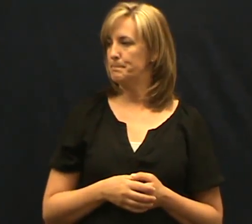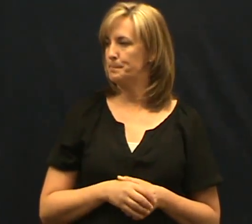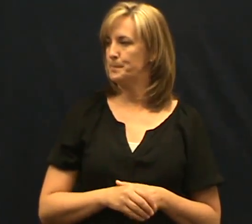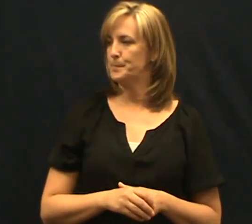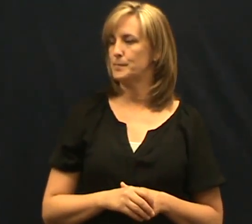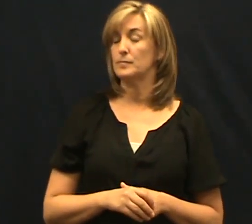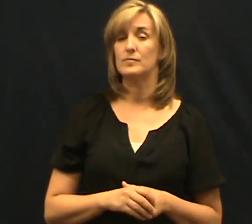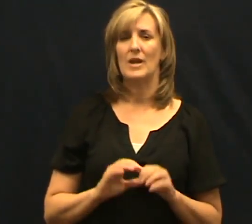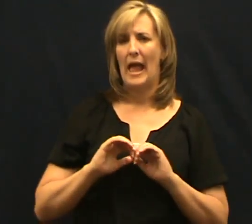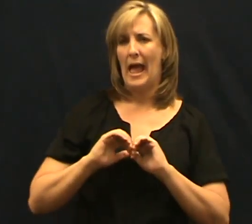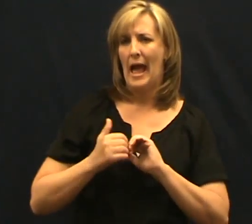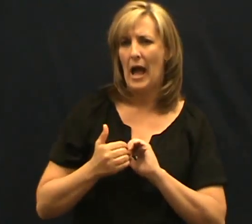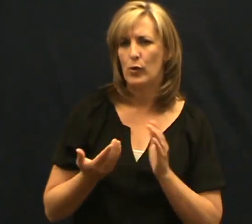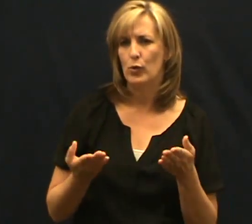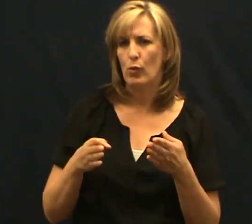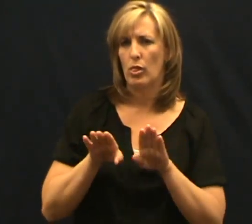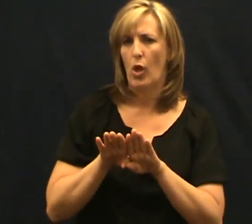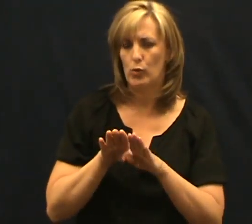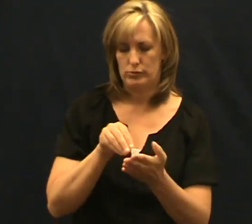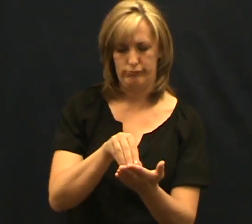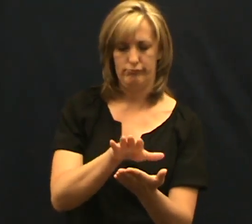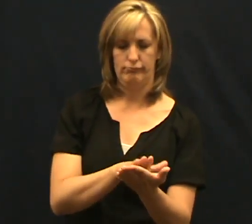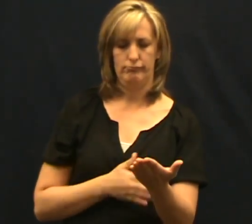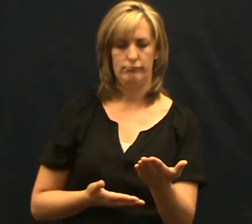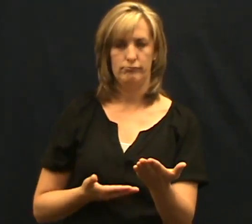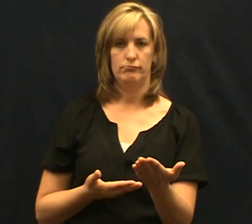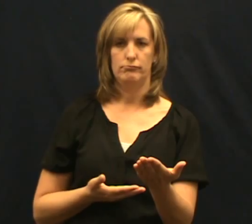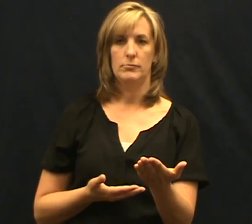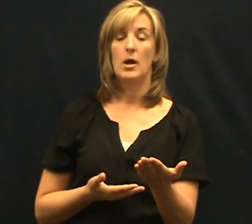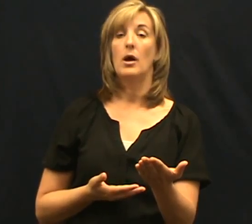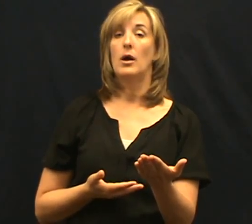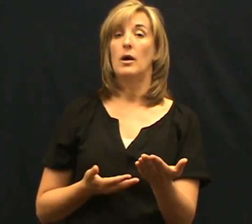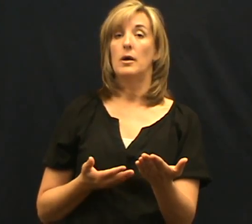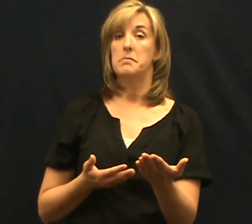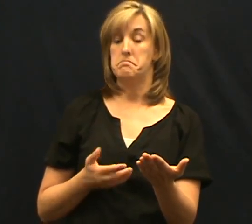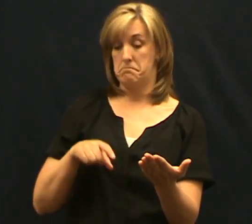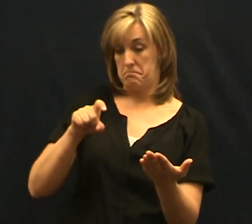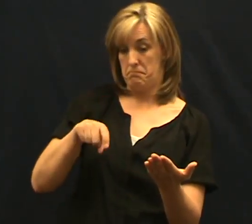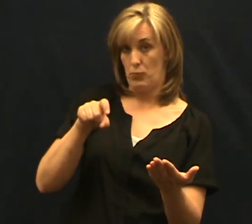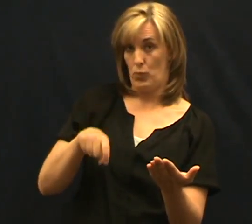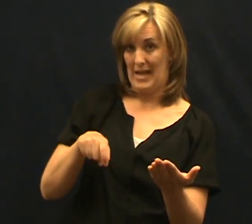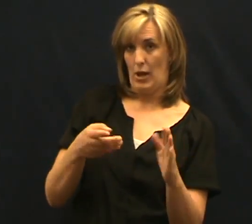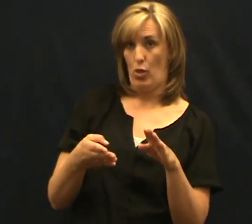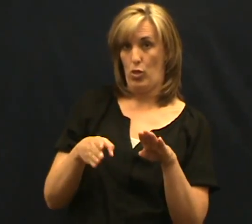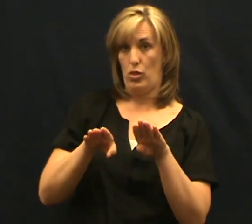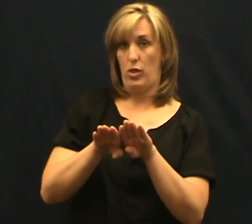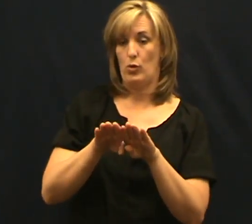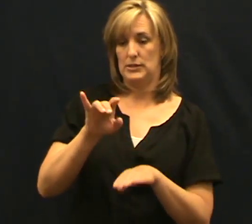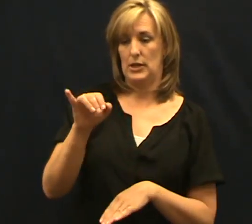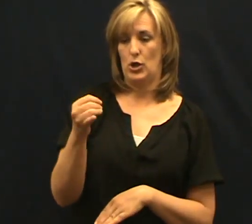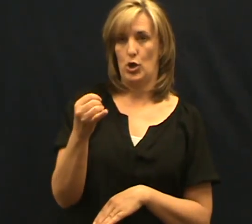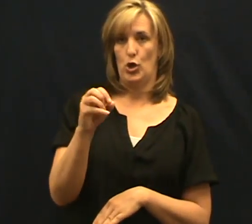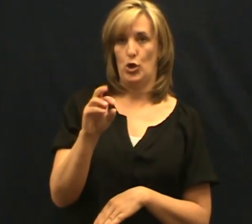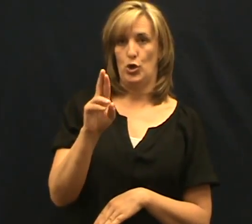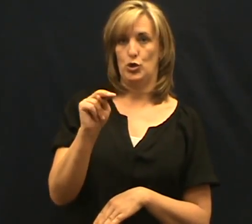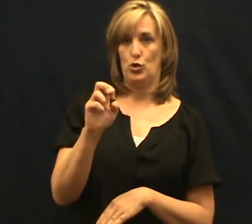So how do you do closing entries? Well, we need 2 closing journal entries at the end of every year. One is to empty out